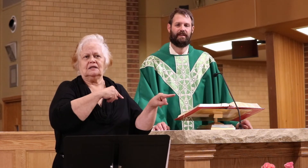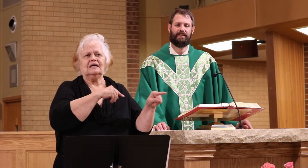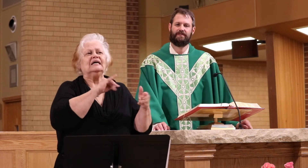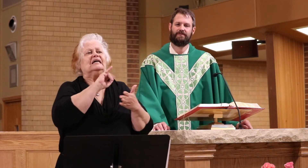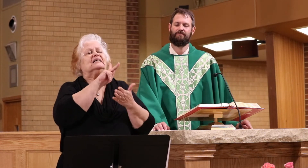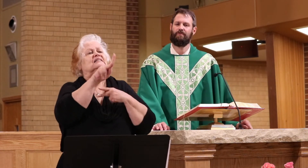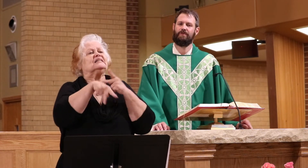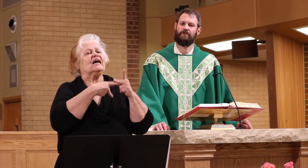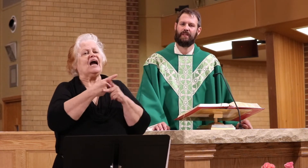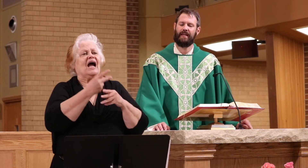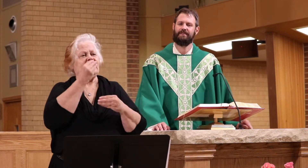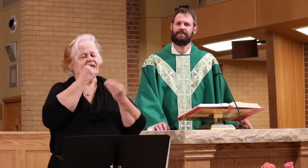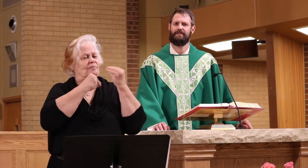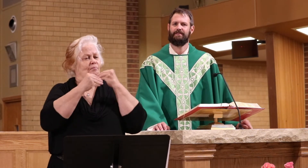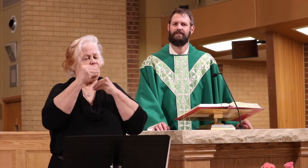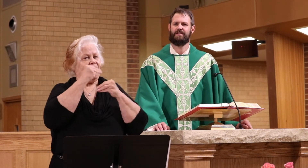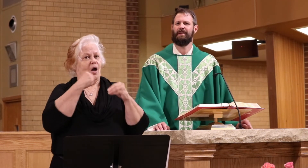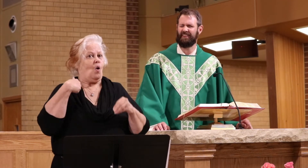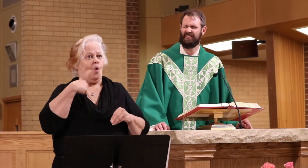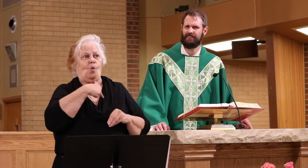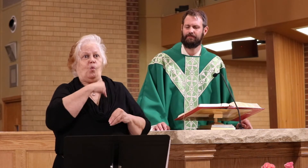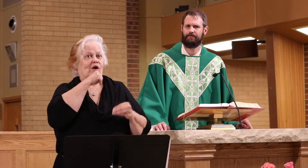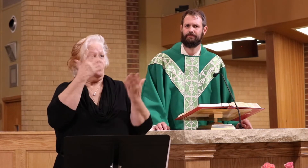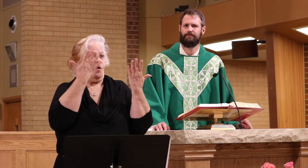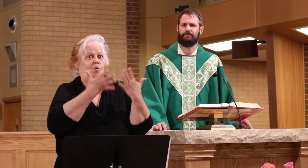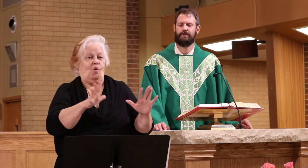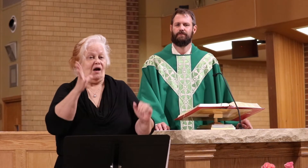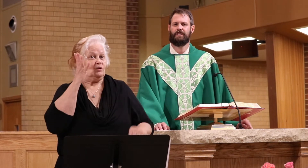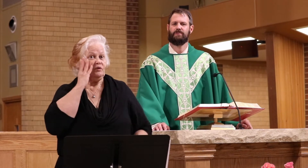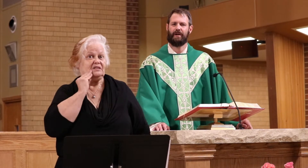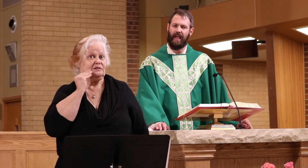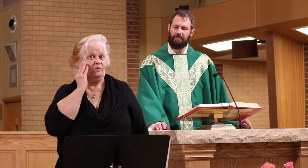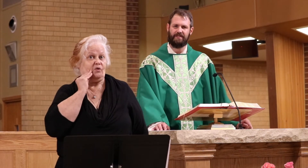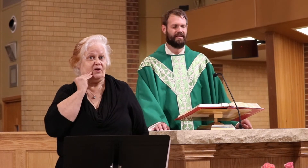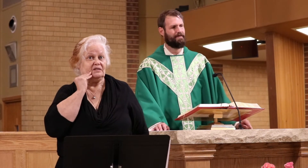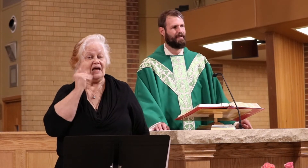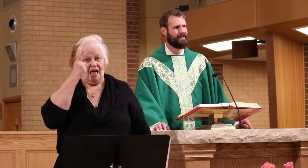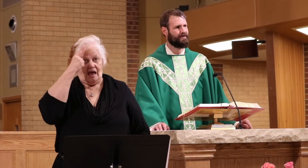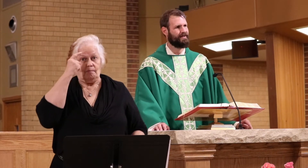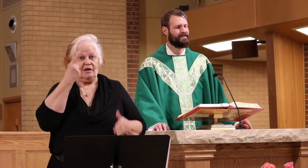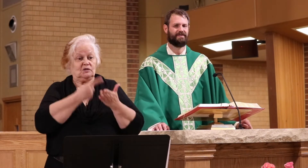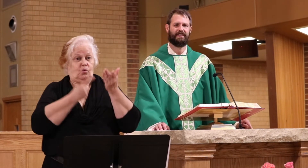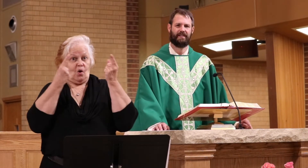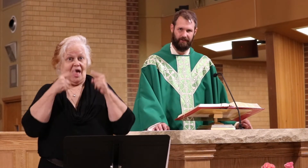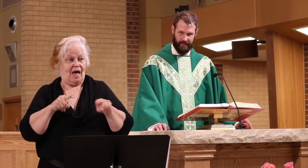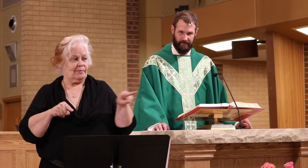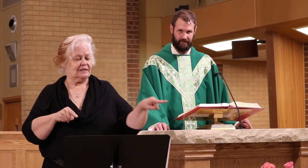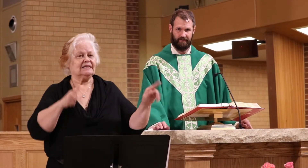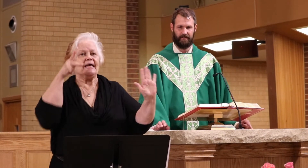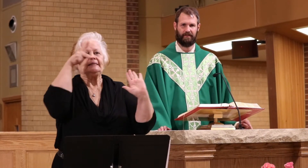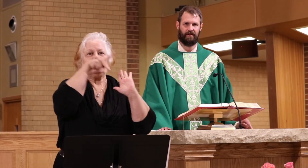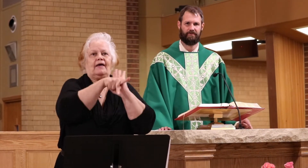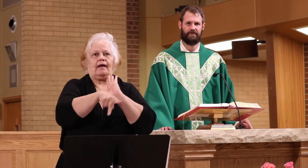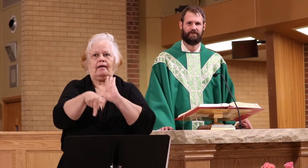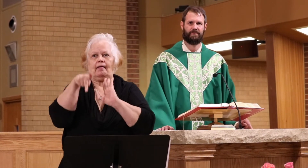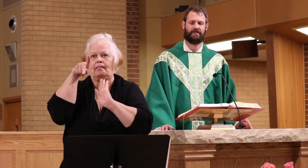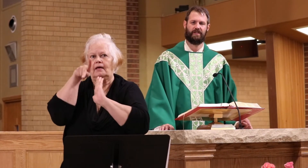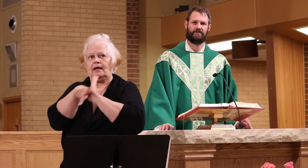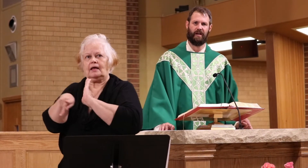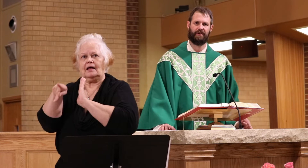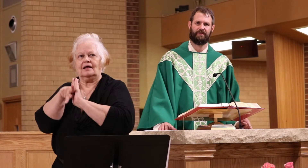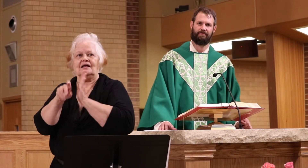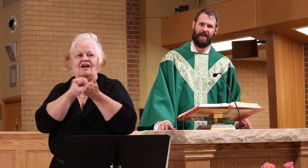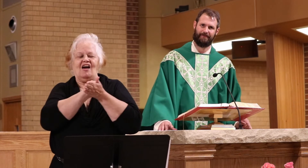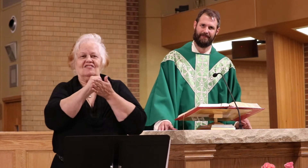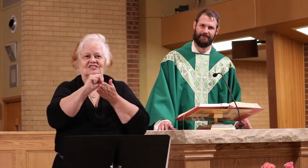banquet that isn't what we would like to experience. Because what happens at that banquet is the killing of